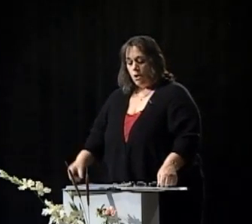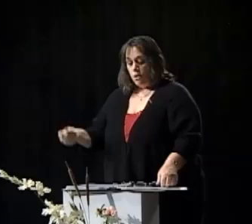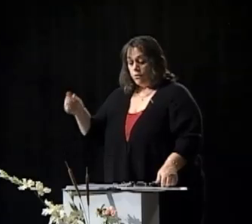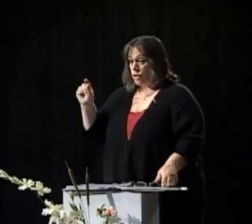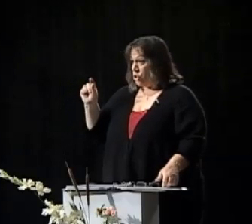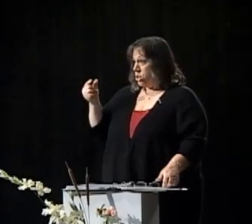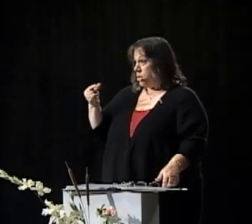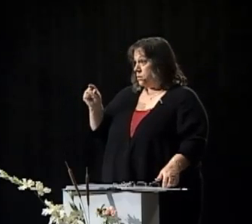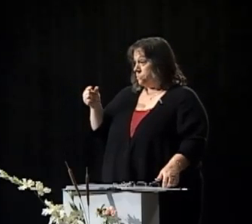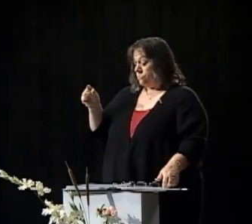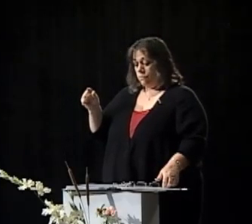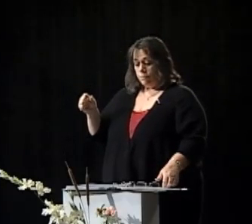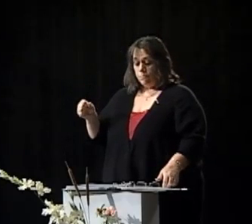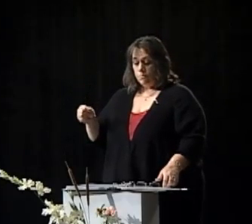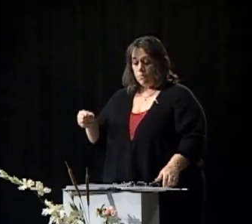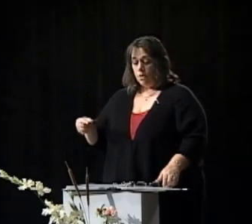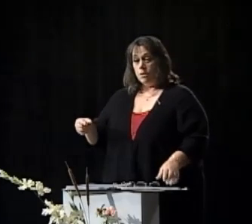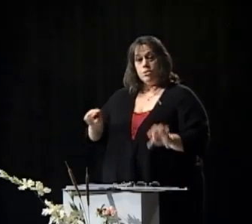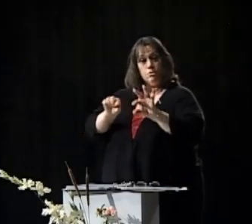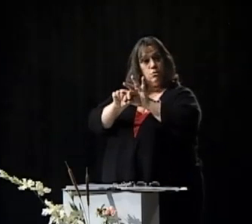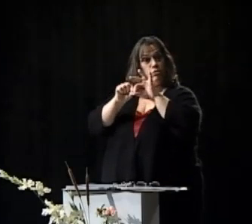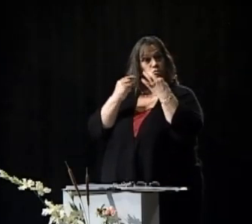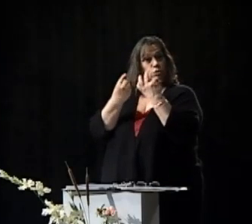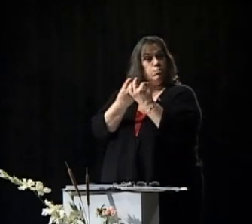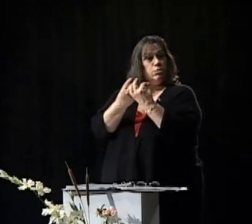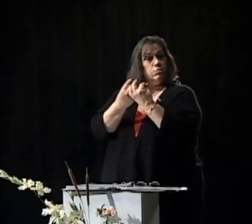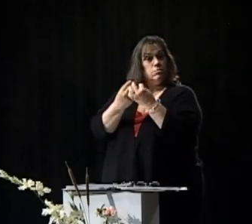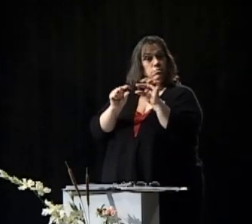For G, it's group.